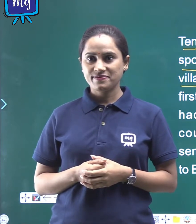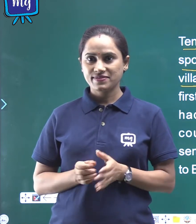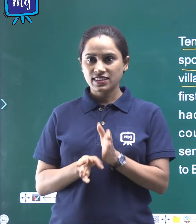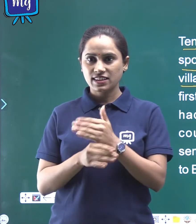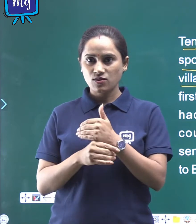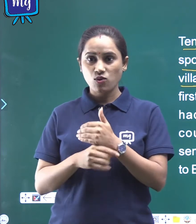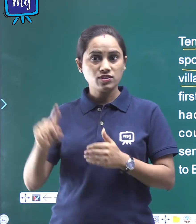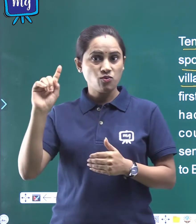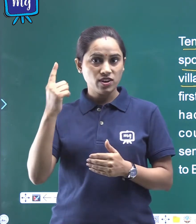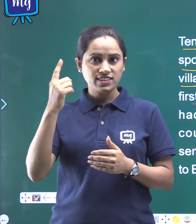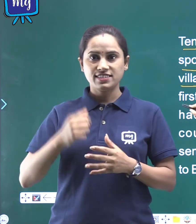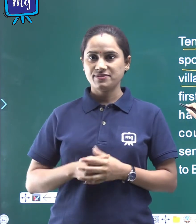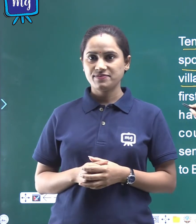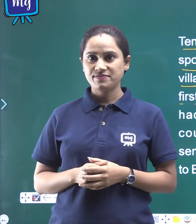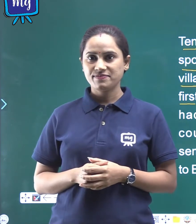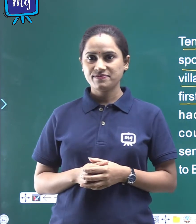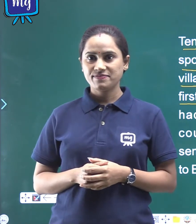was the first